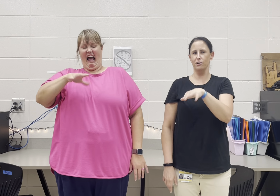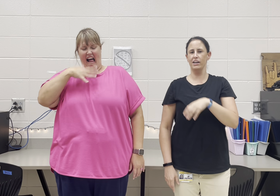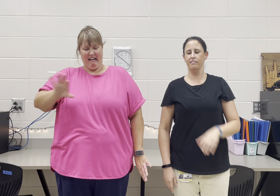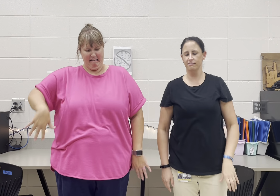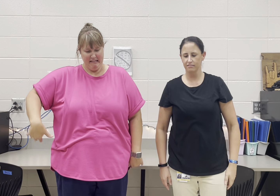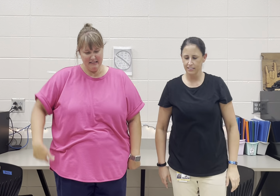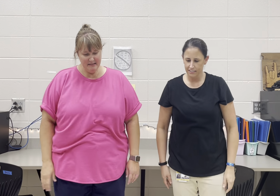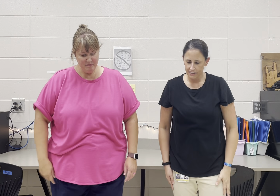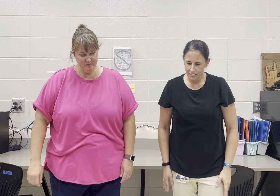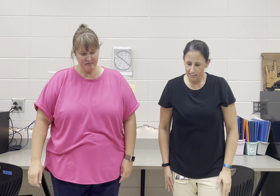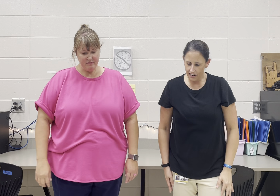away.